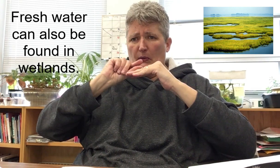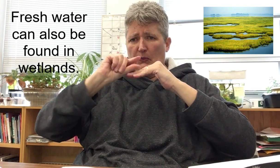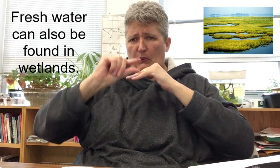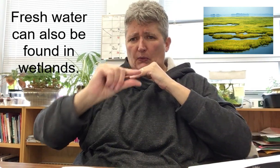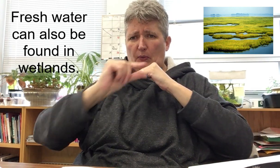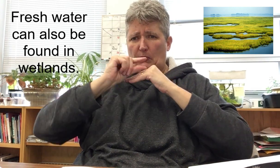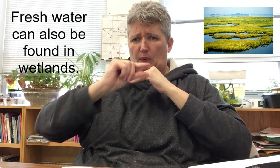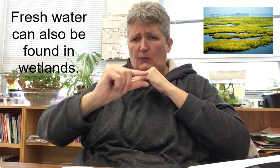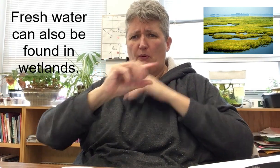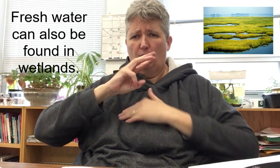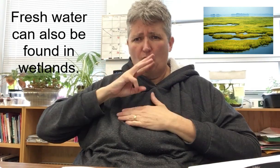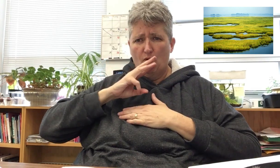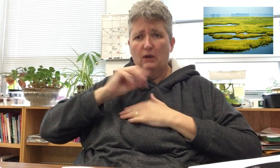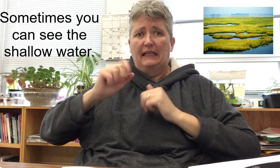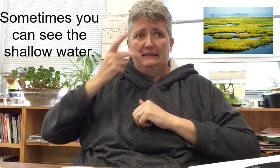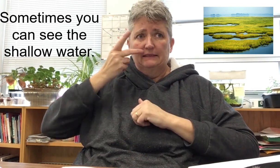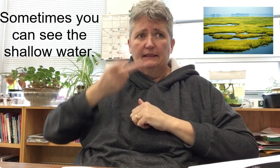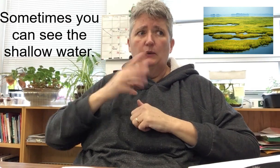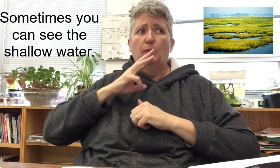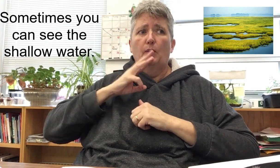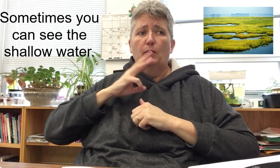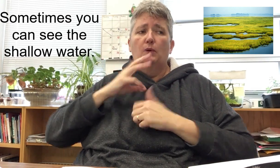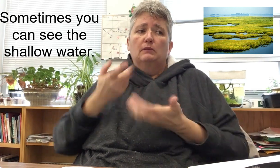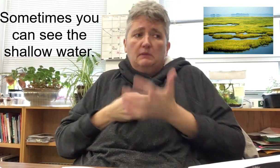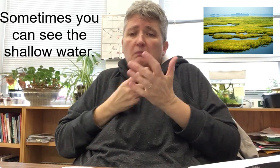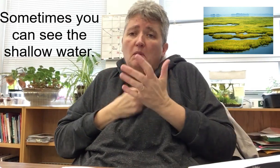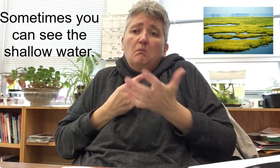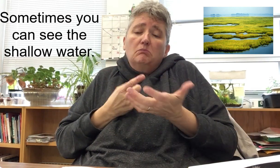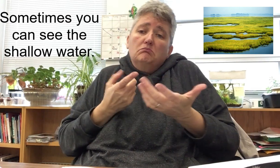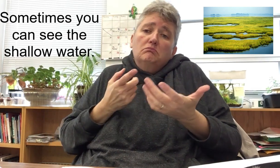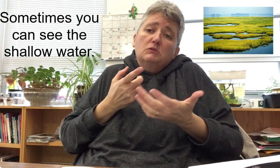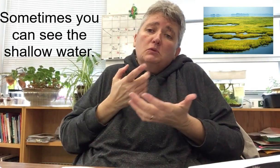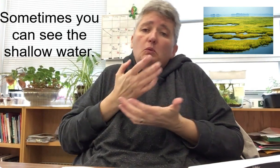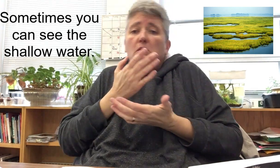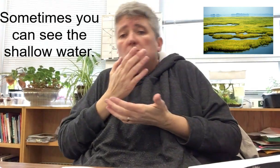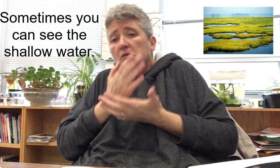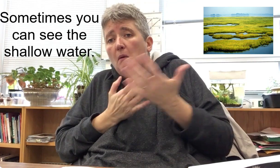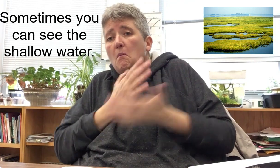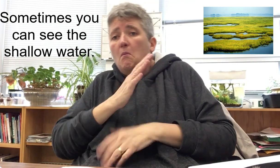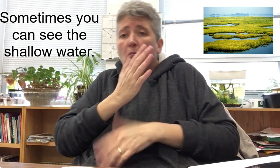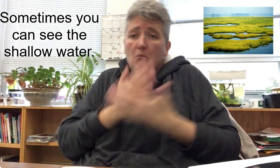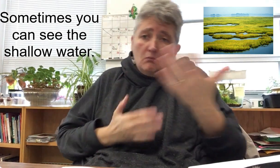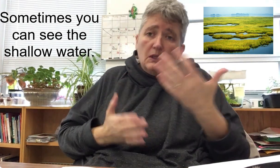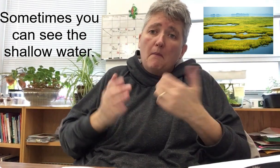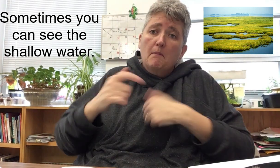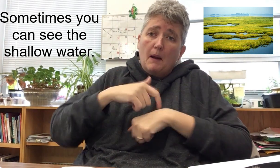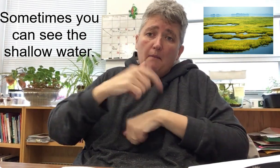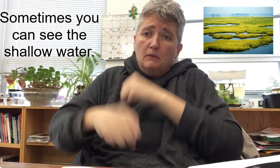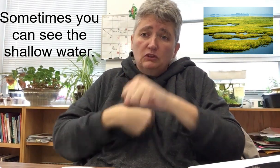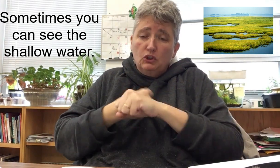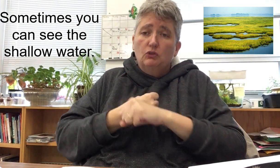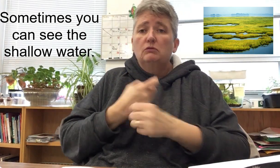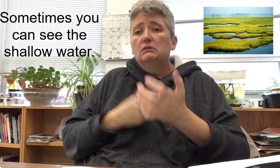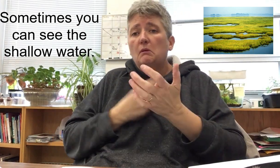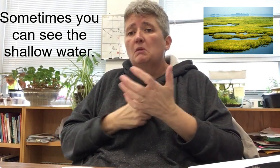standing water sometimes. And sometimes of the year you do and sometimes you don't. But it's always